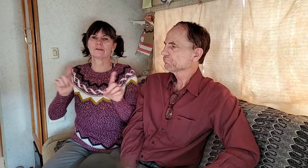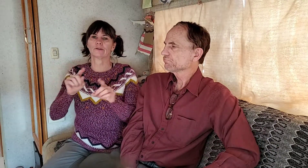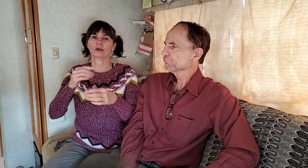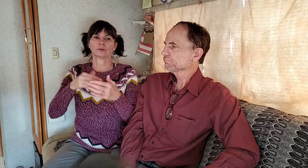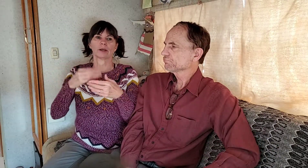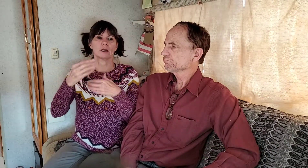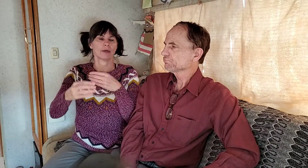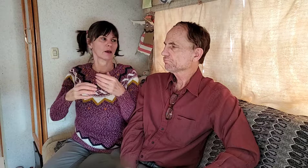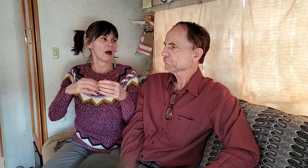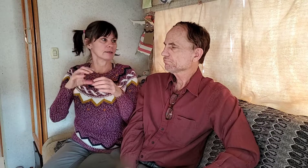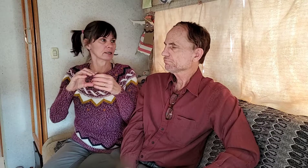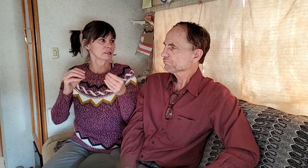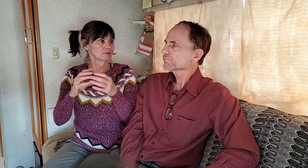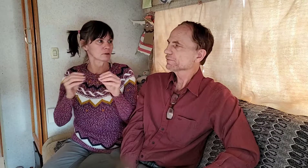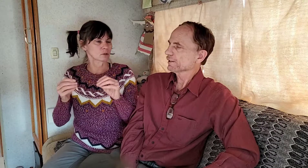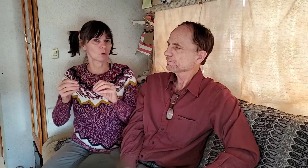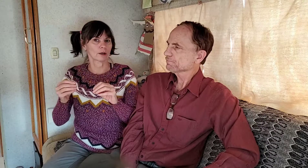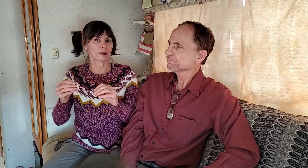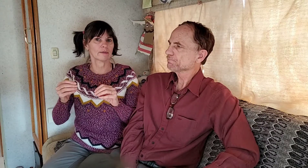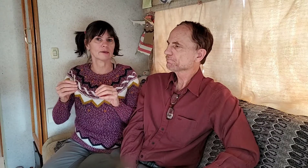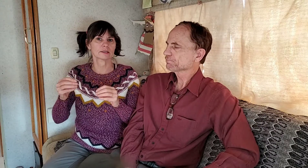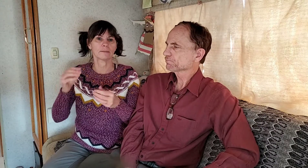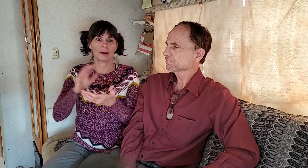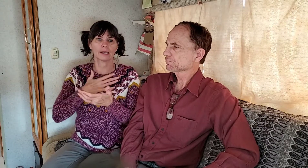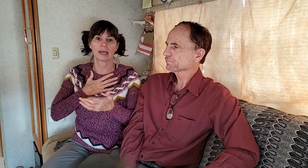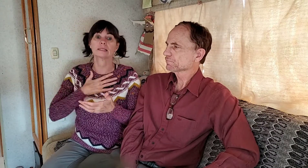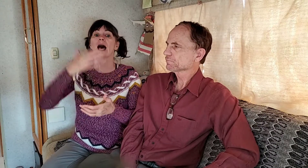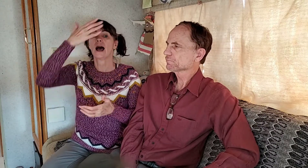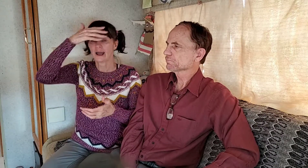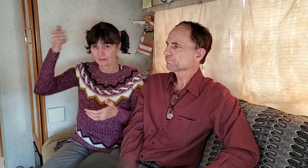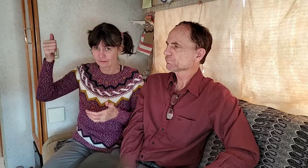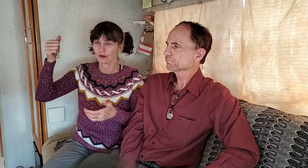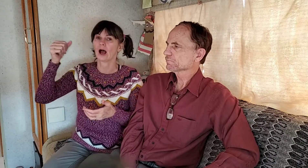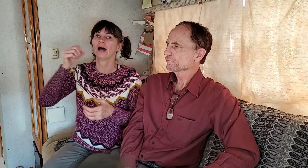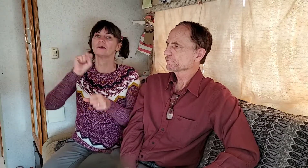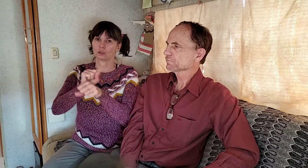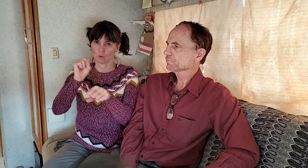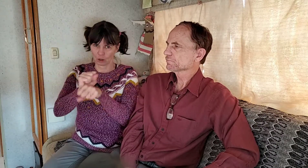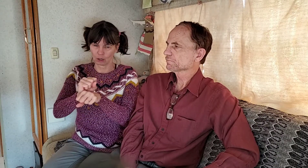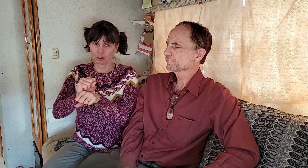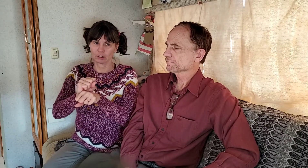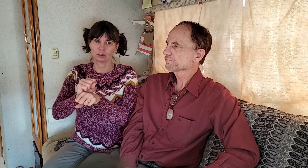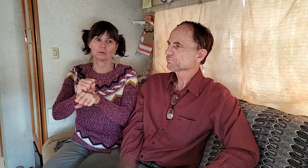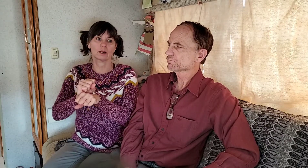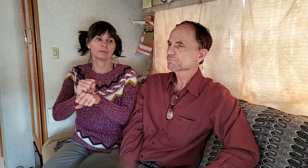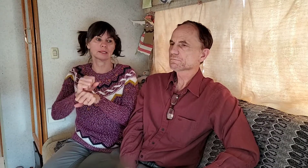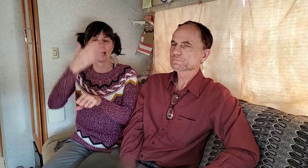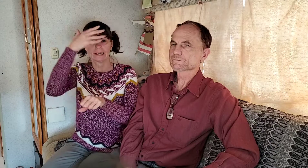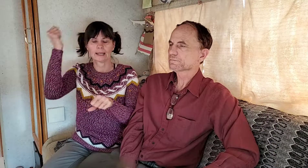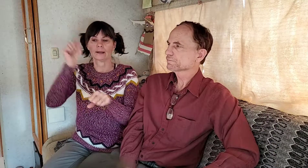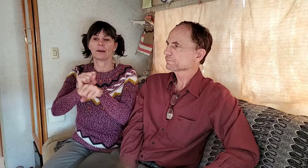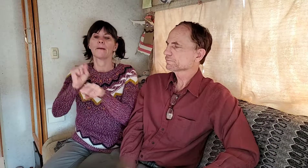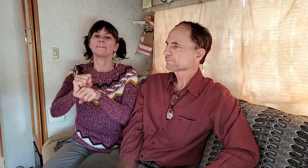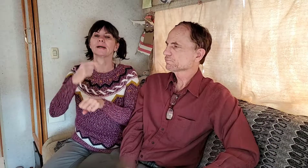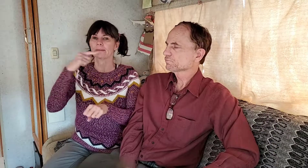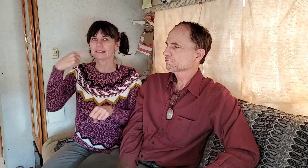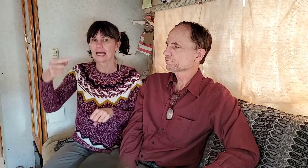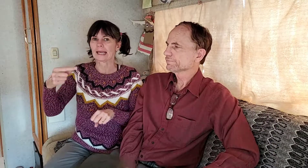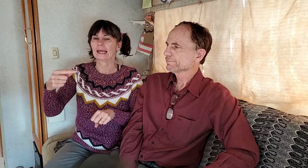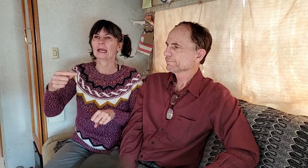different depending on the context of the story. And this, in my case, I forgot to work is what I'm signing, but I'm saying